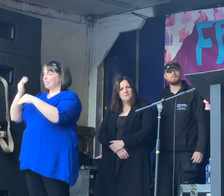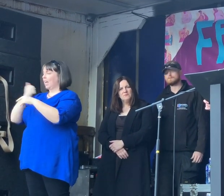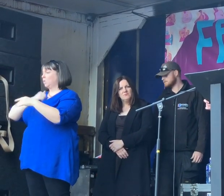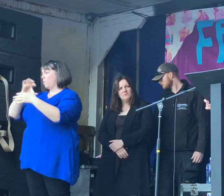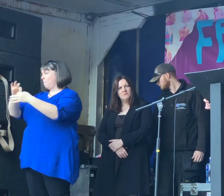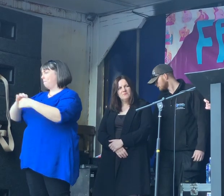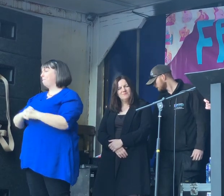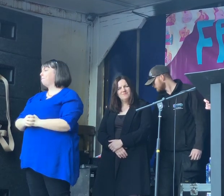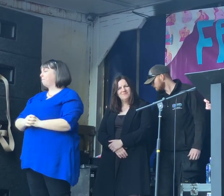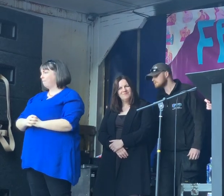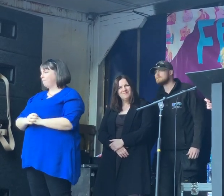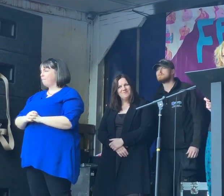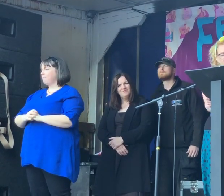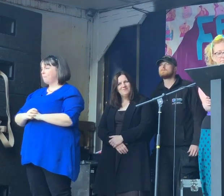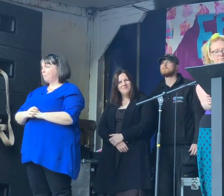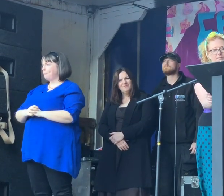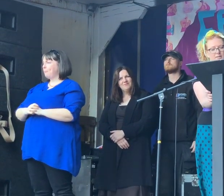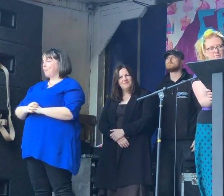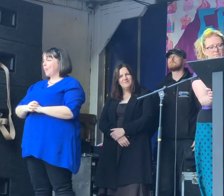home.